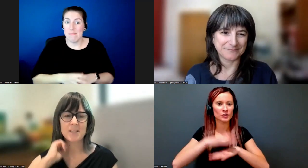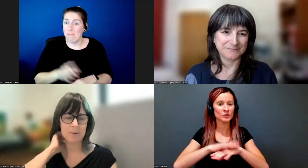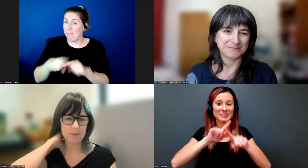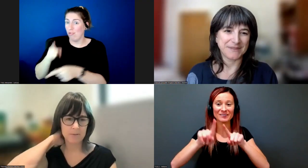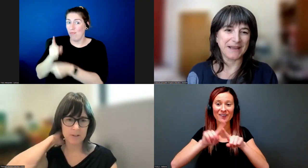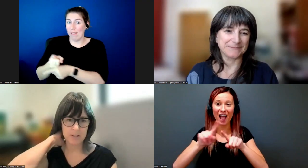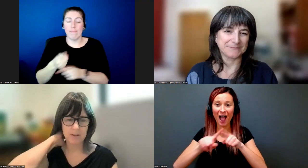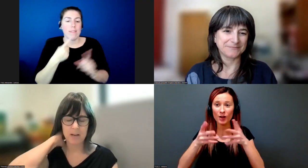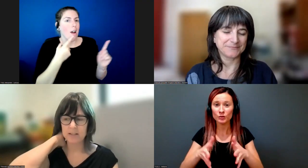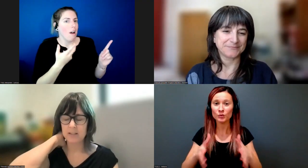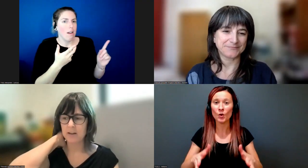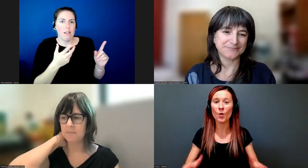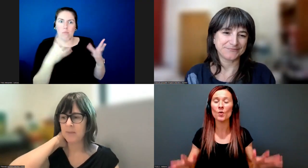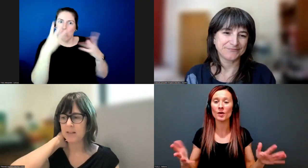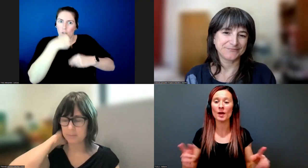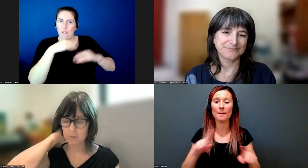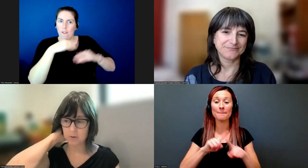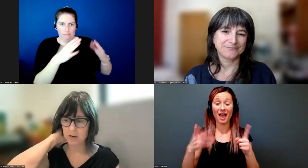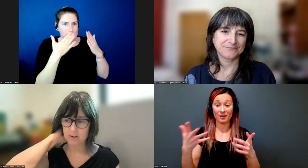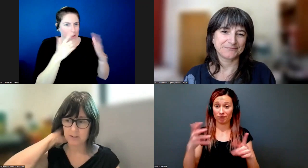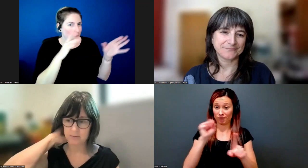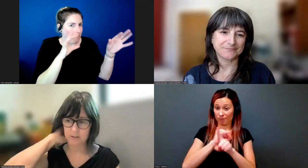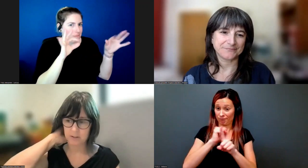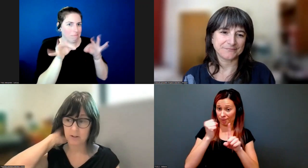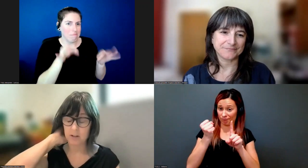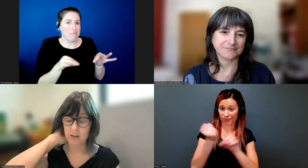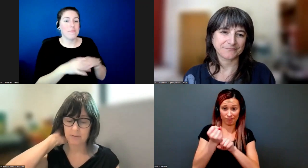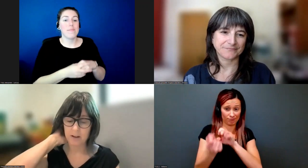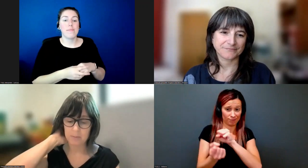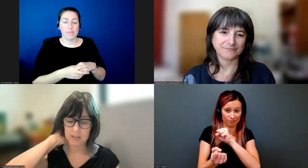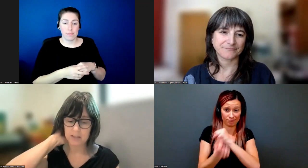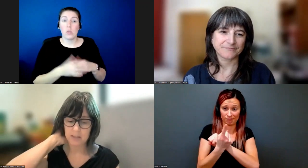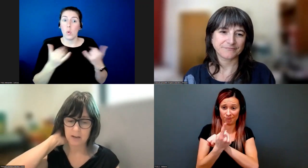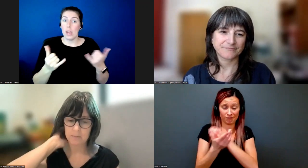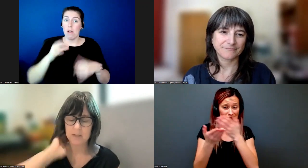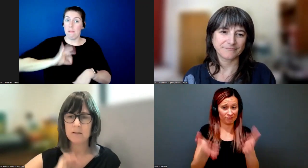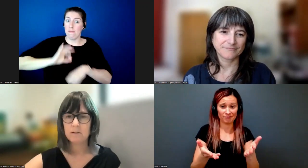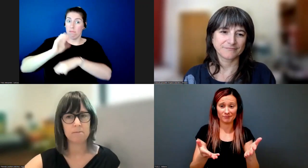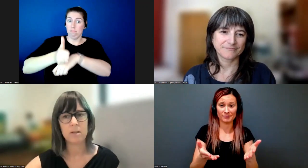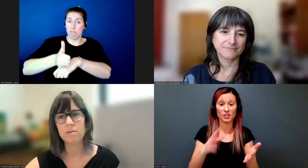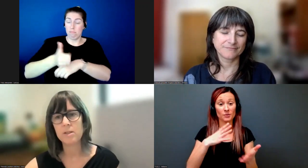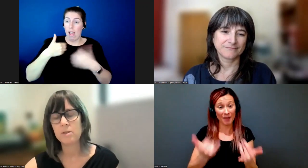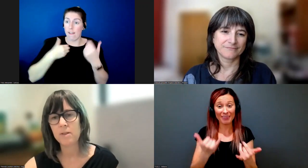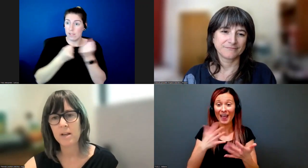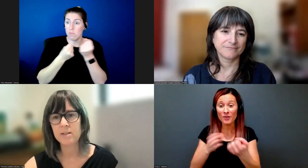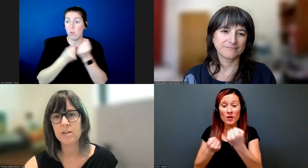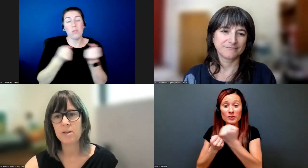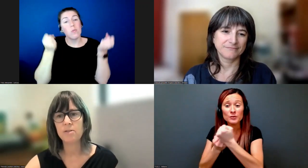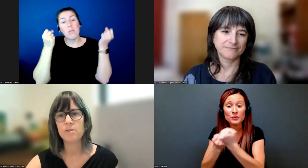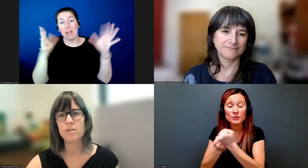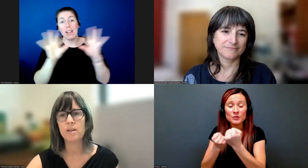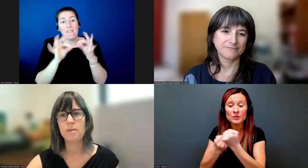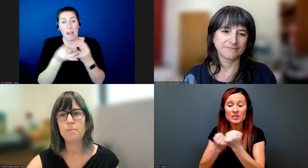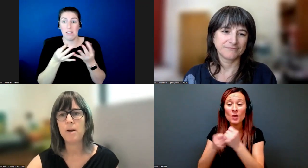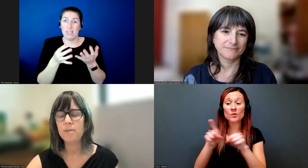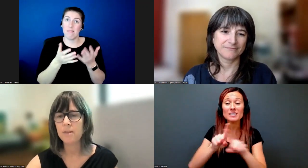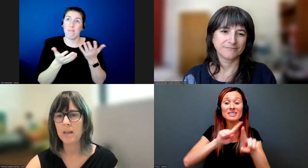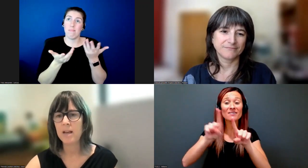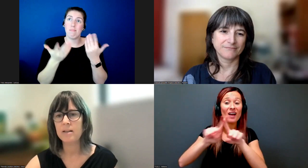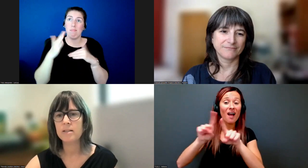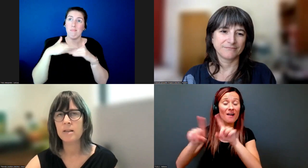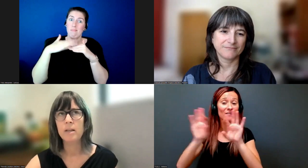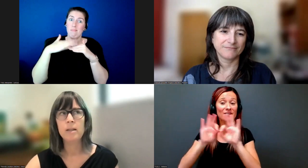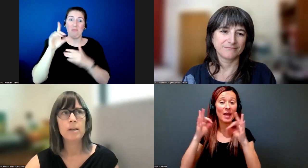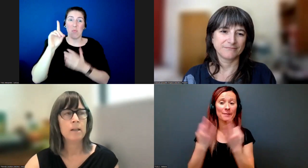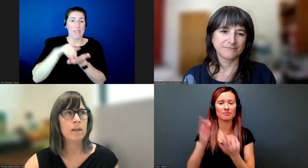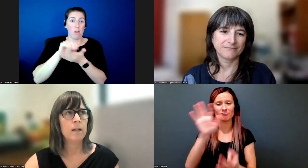circumstances. Beautiful. So that support now, so for a lot of families, is close to $1,000 a month,